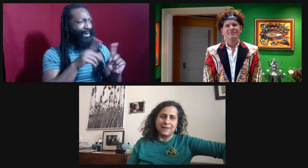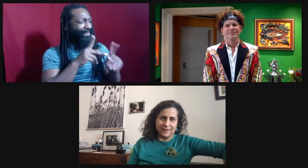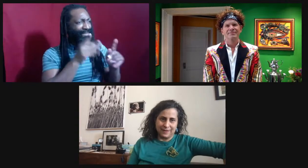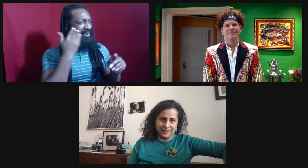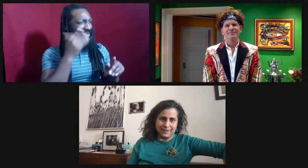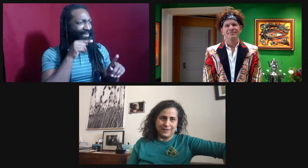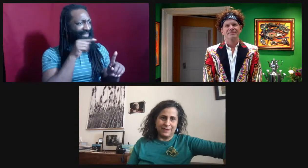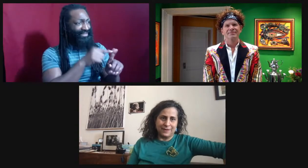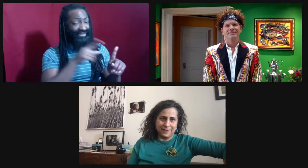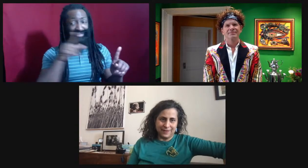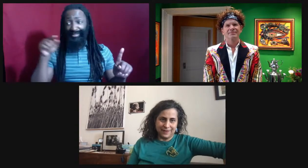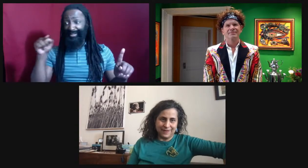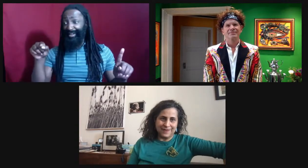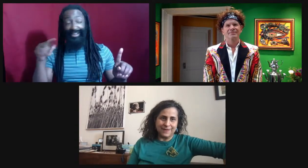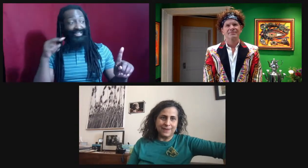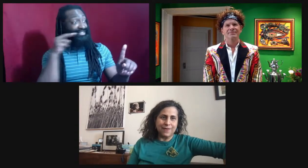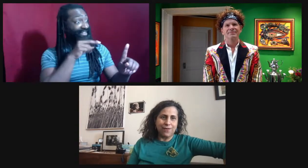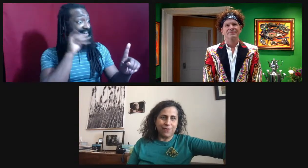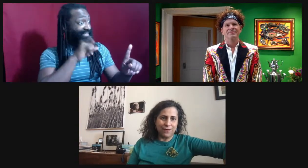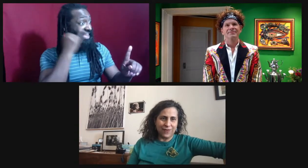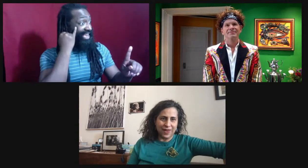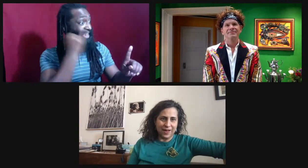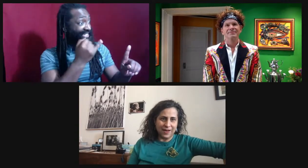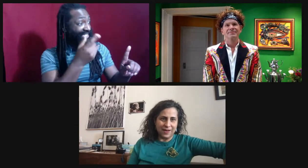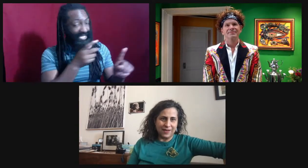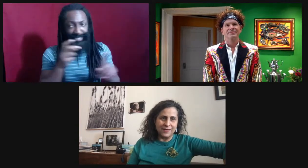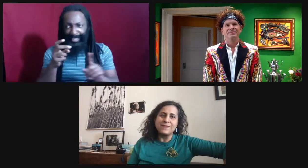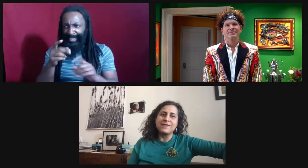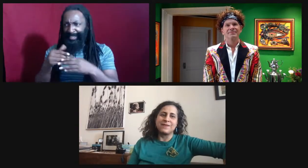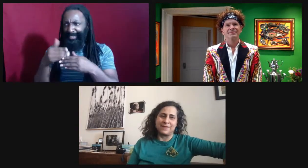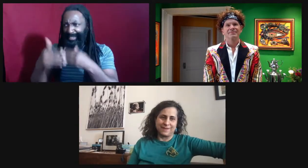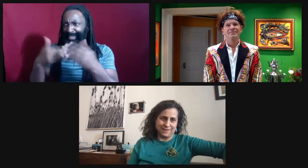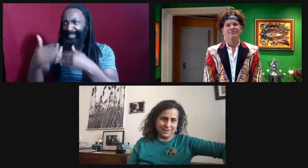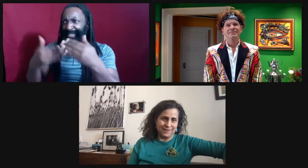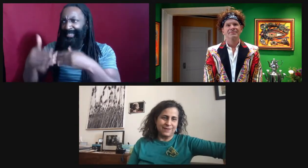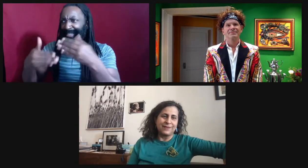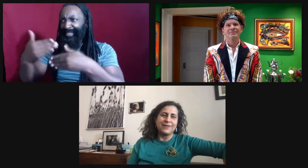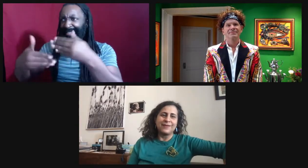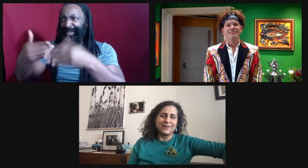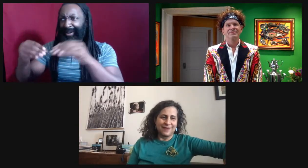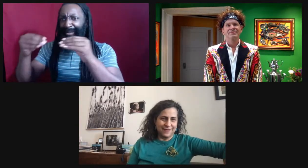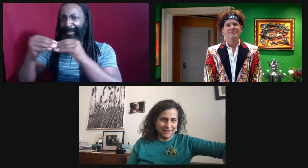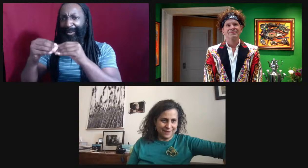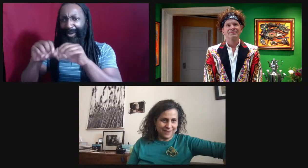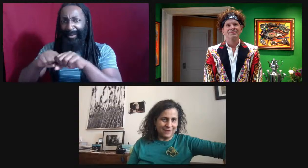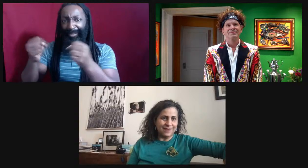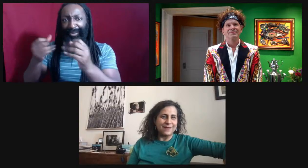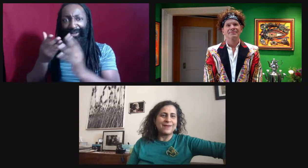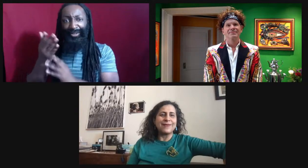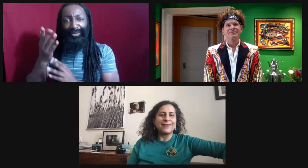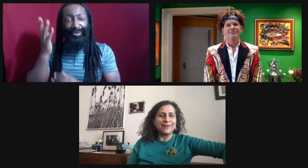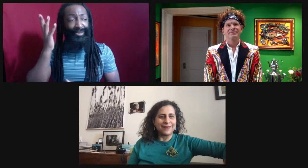And they will come up with an invention and it will change the course of